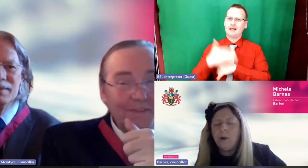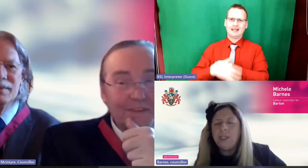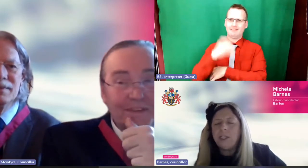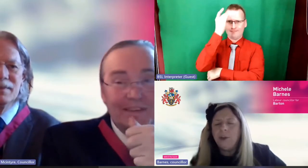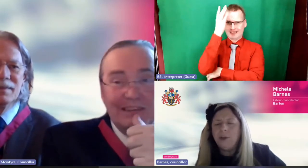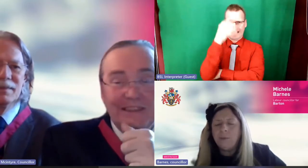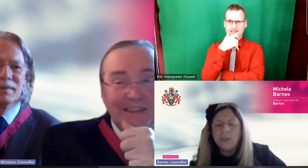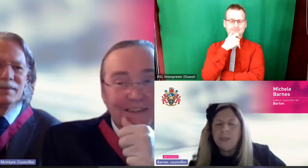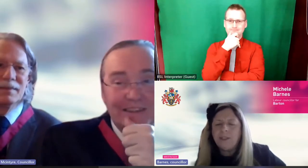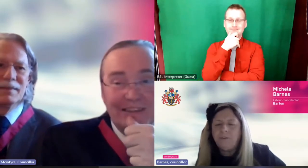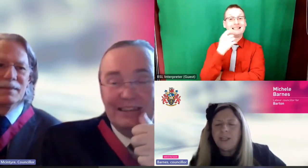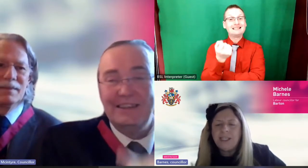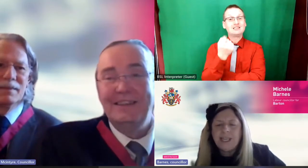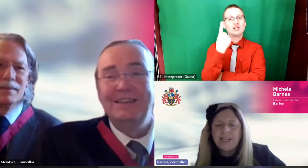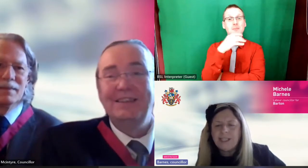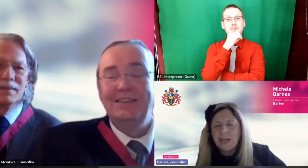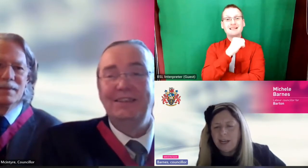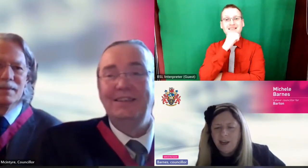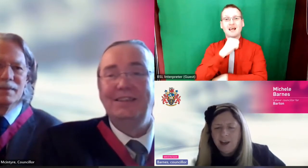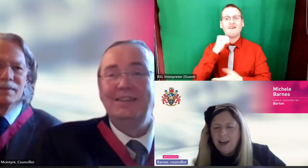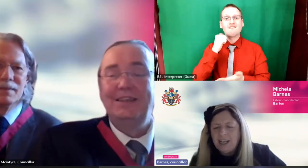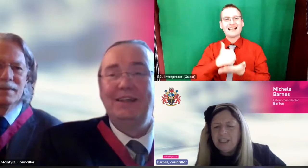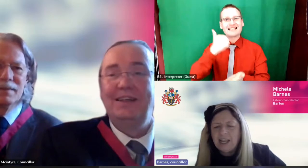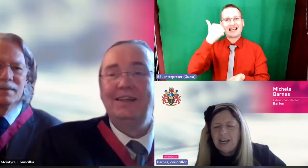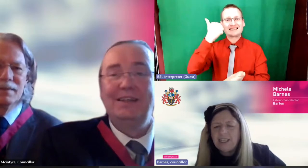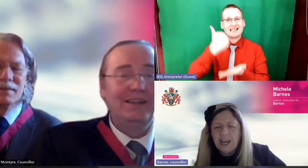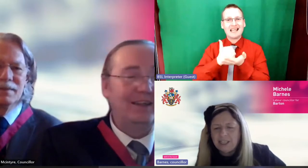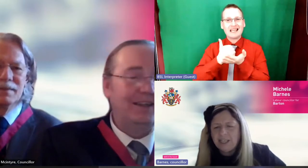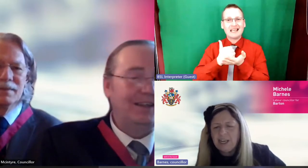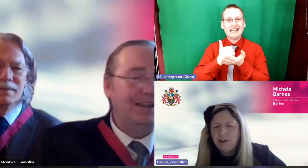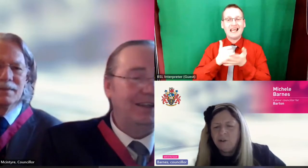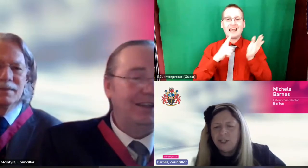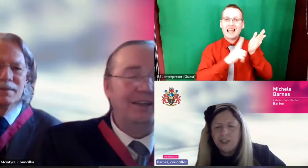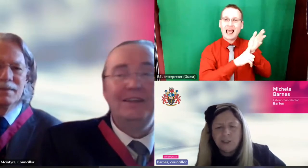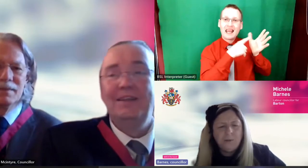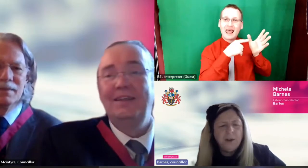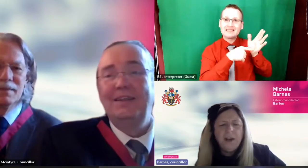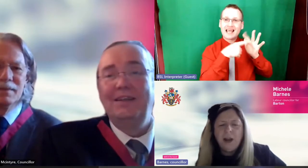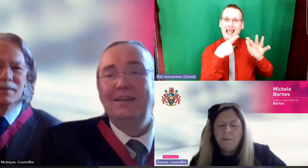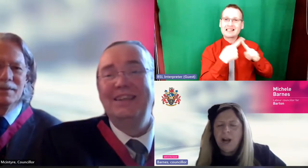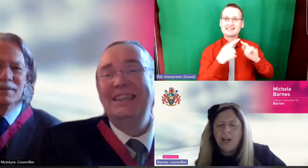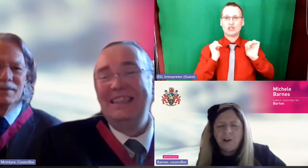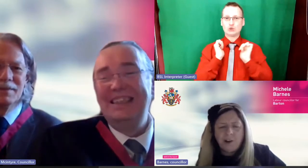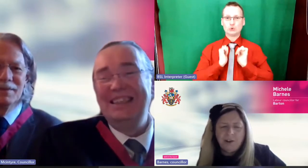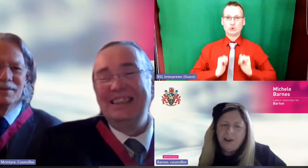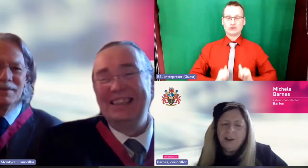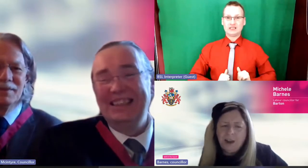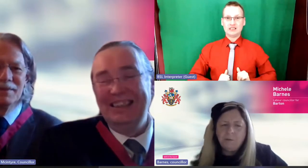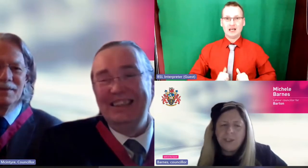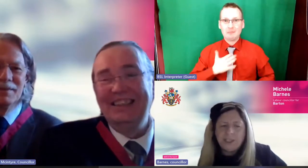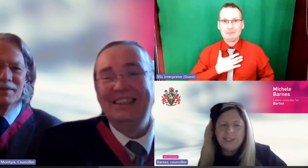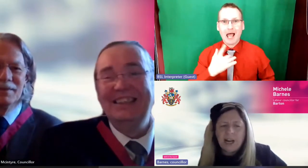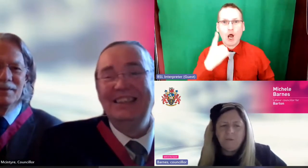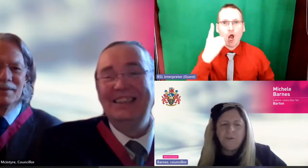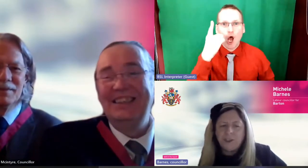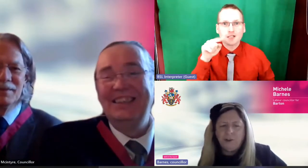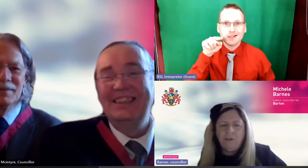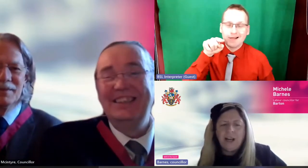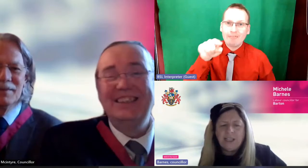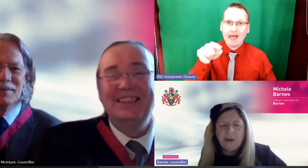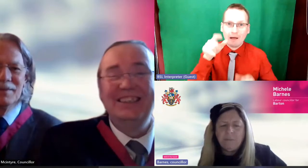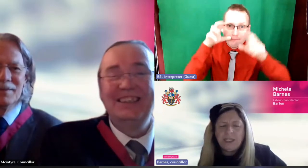mind, when he turned up as Mr. Fantastic in his latex Klingon suit. And my God, that was a sight